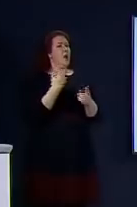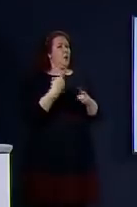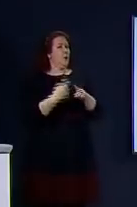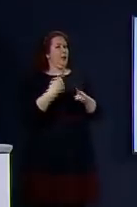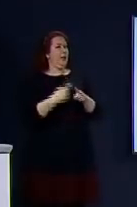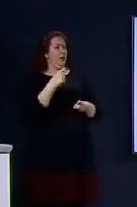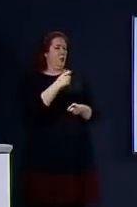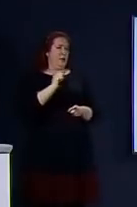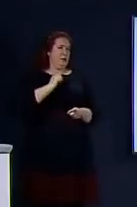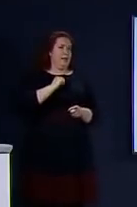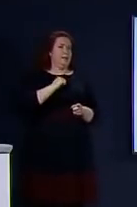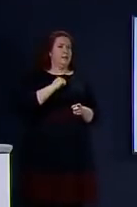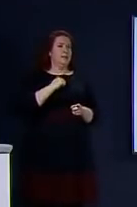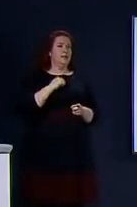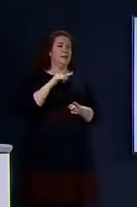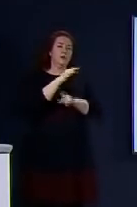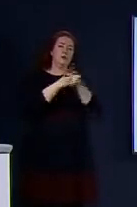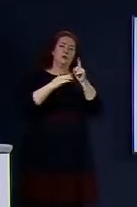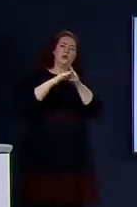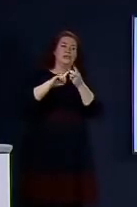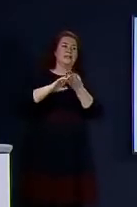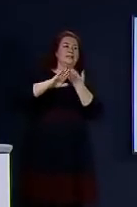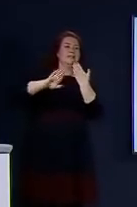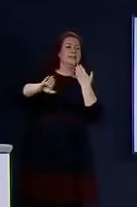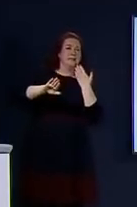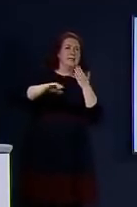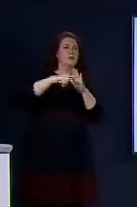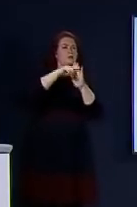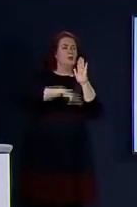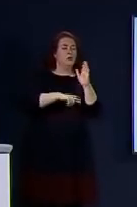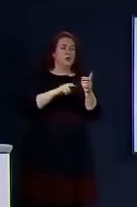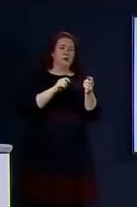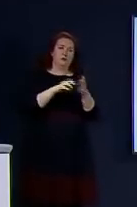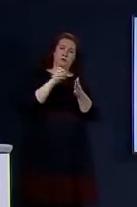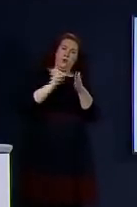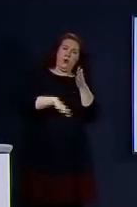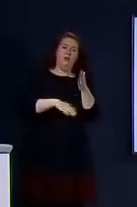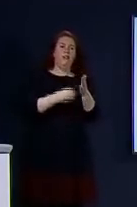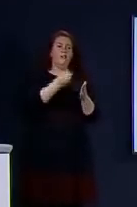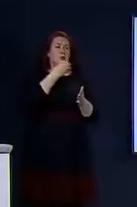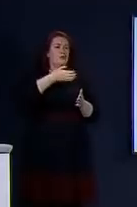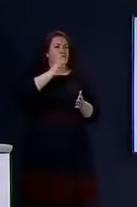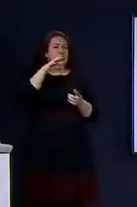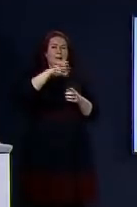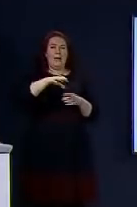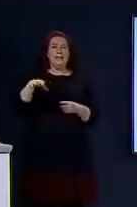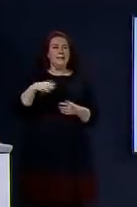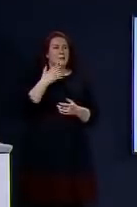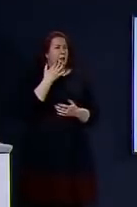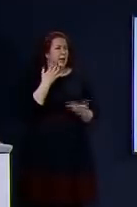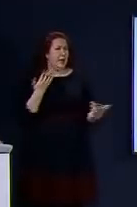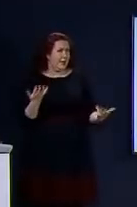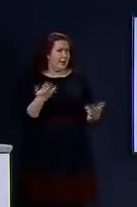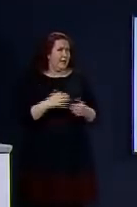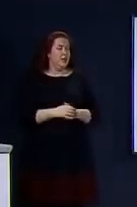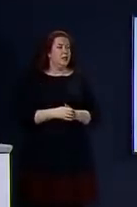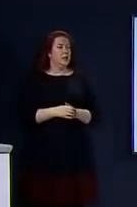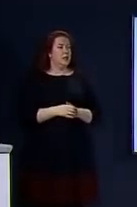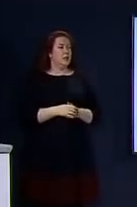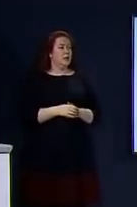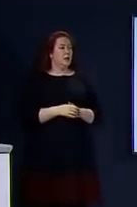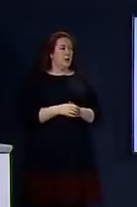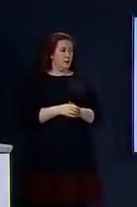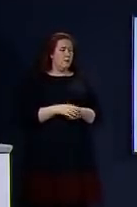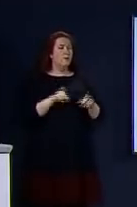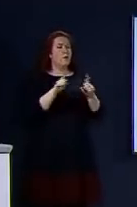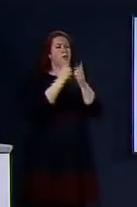in hospitality, workplaces and other settings, what timescale you might be looking at there. And also with the wearing